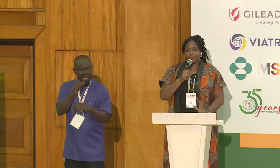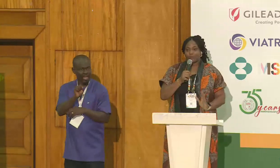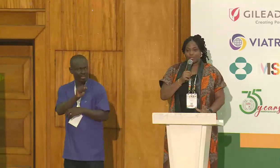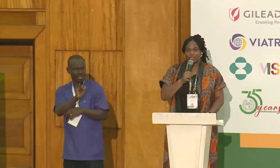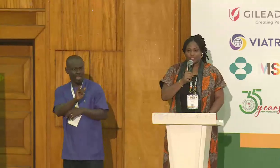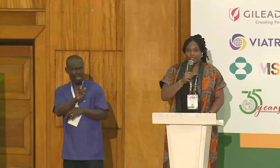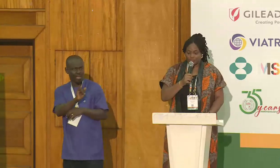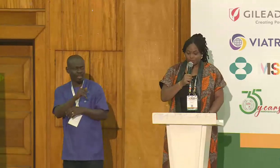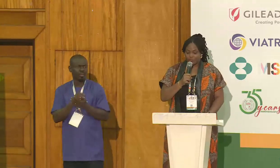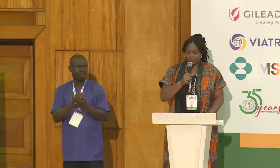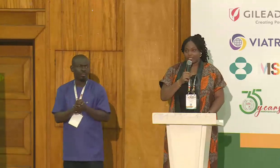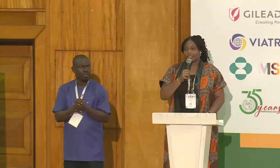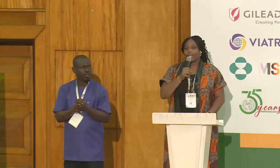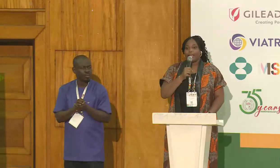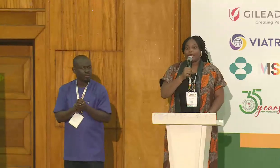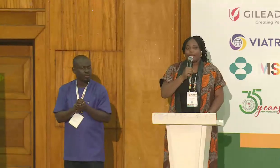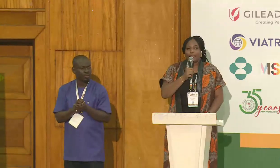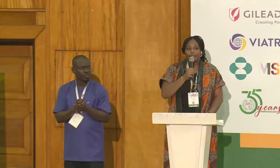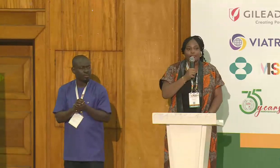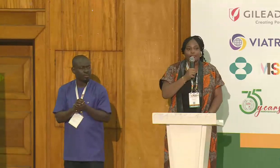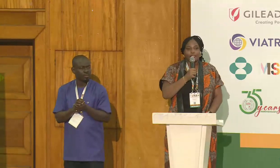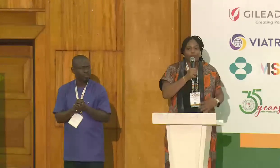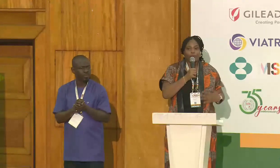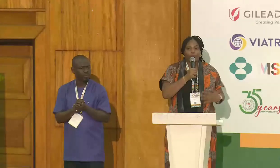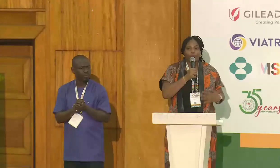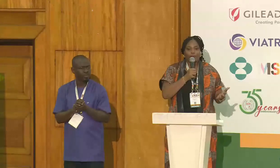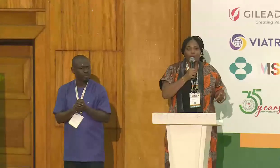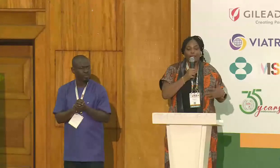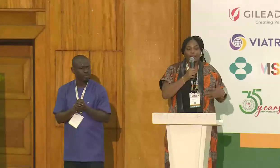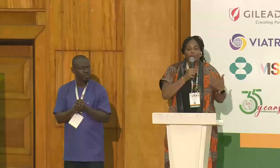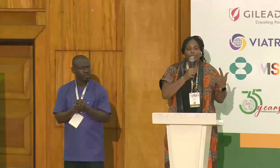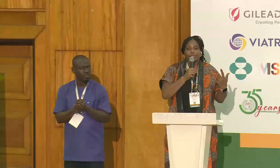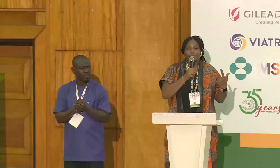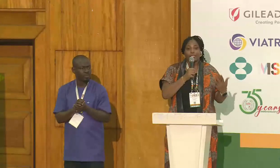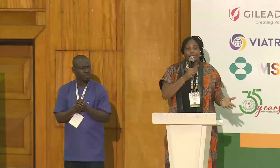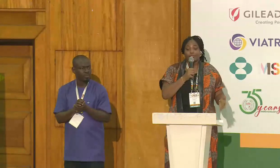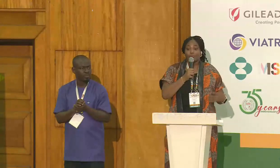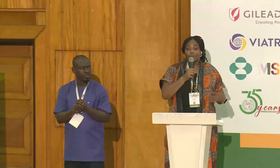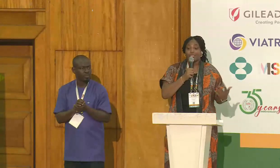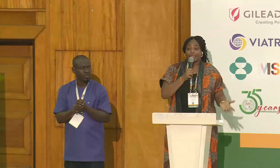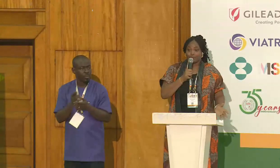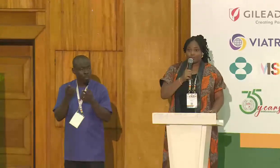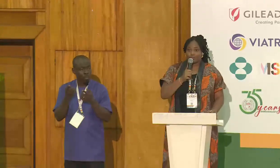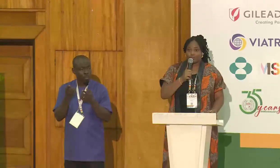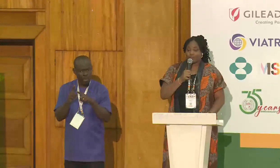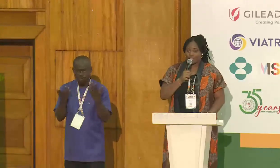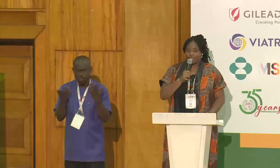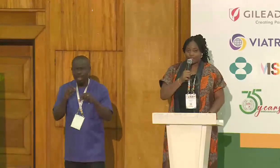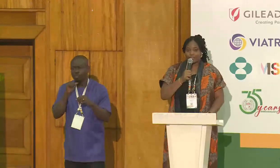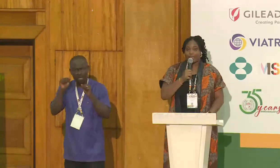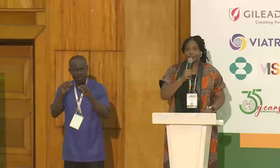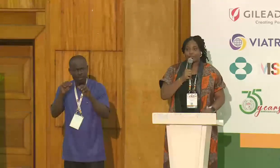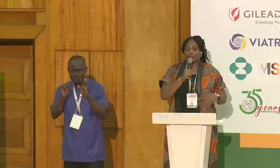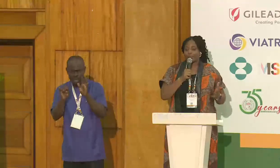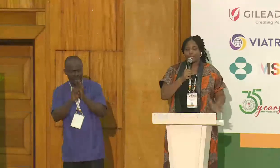being female genital schistosomiasis. And when we neglect or misdiagnose FGS,